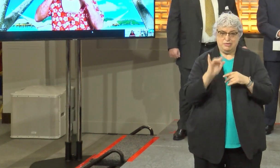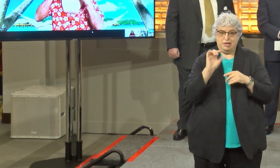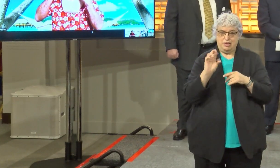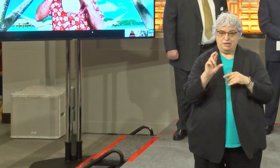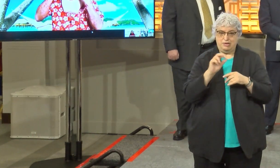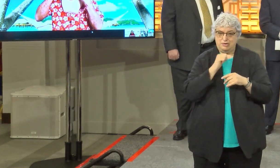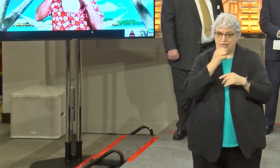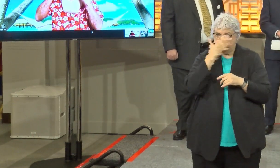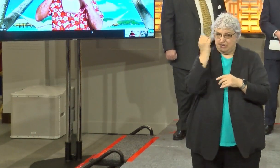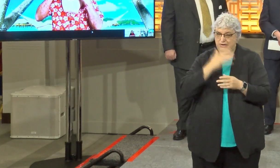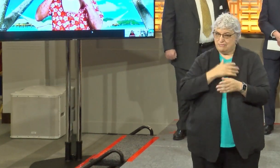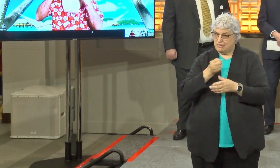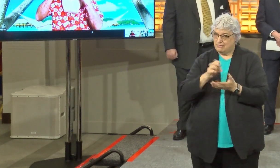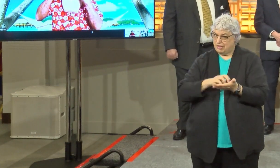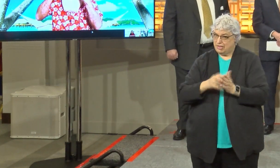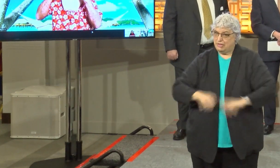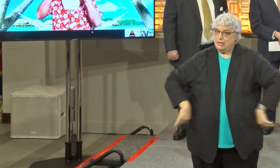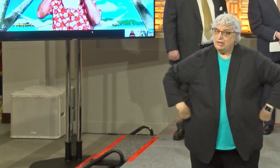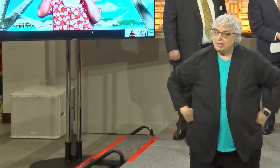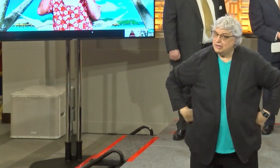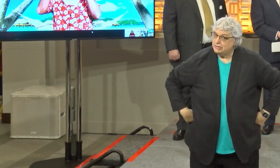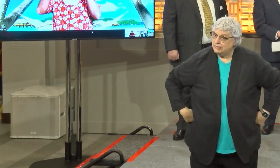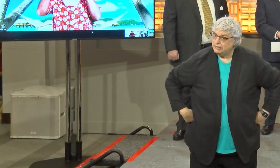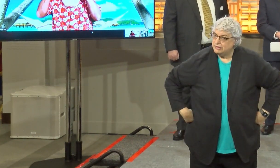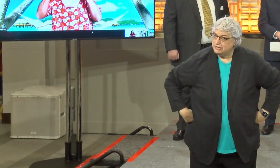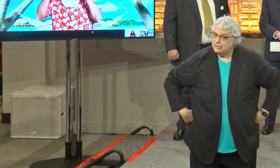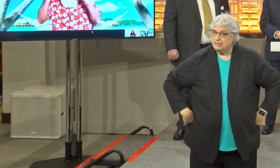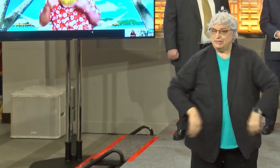forget my milk and cookies.